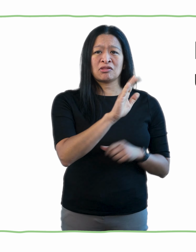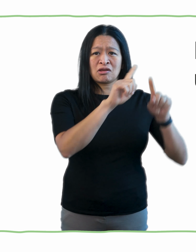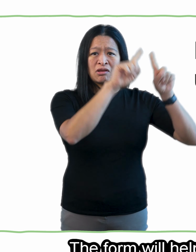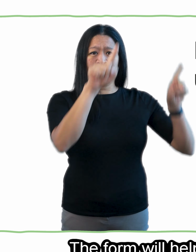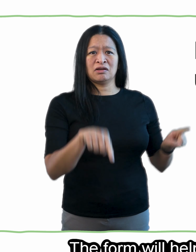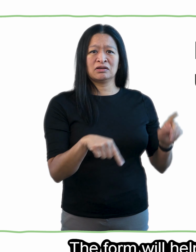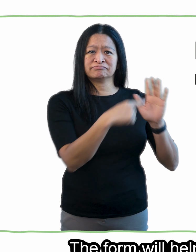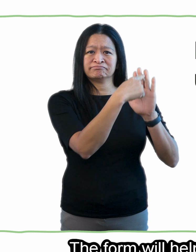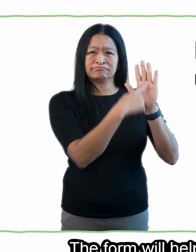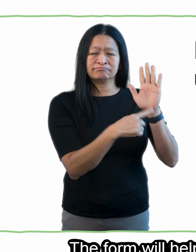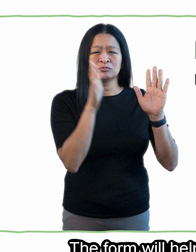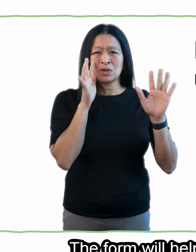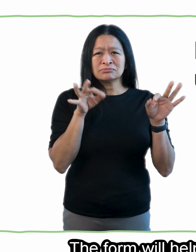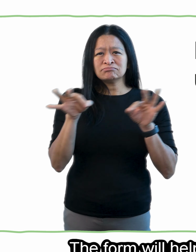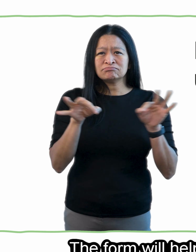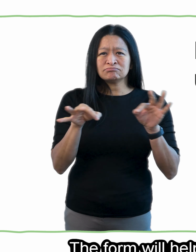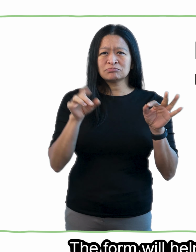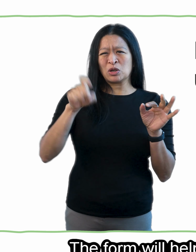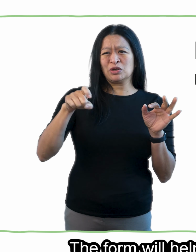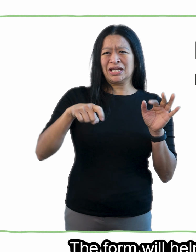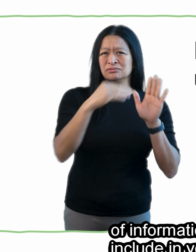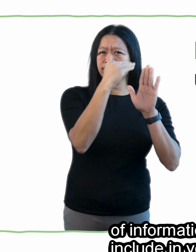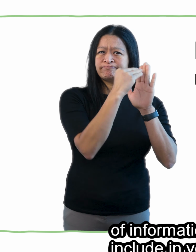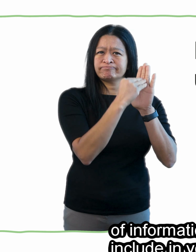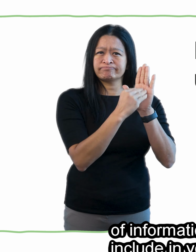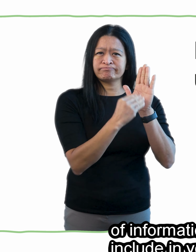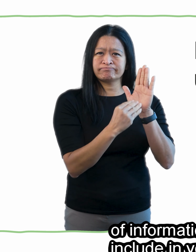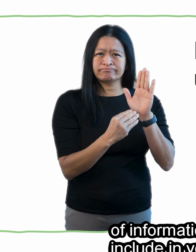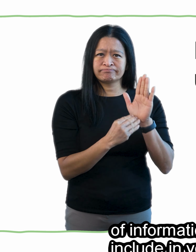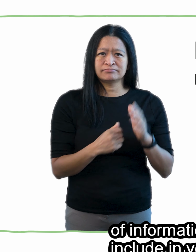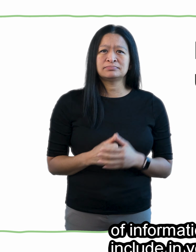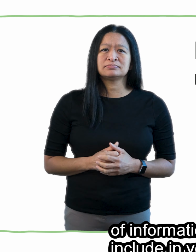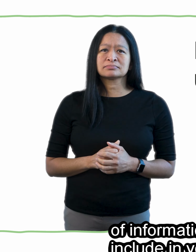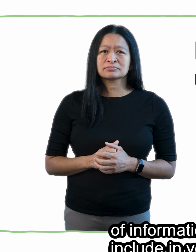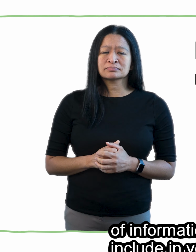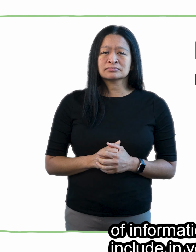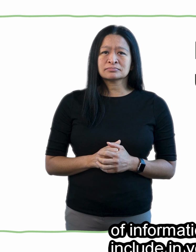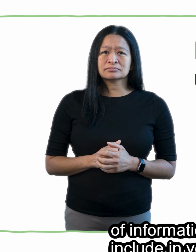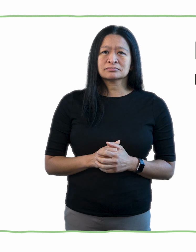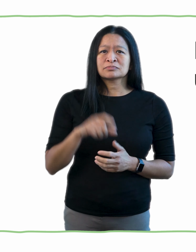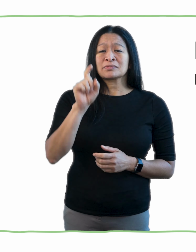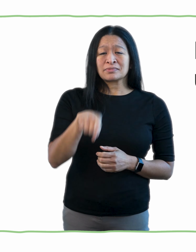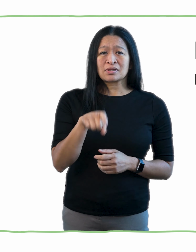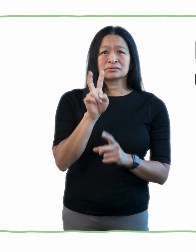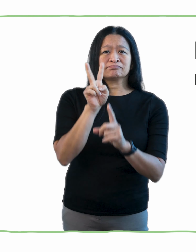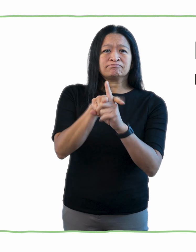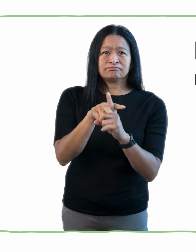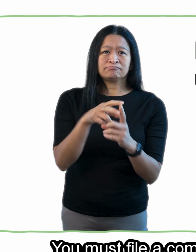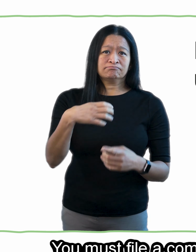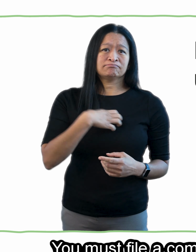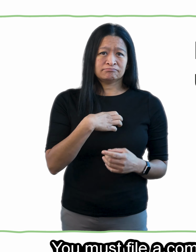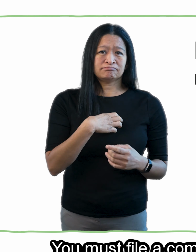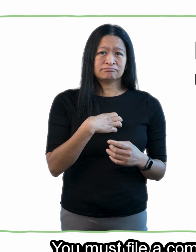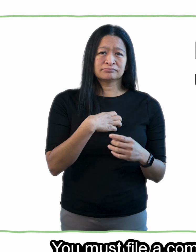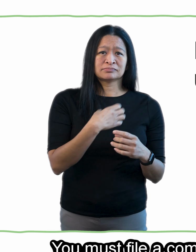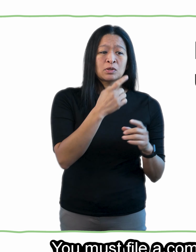The form will help you know the kind of information you should include in your complaint. You must file a